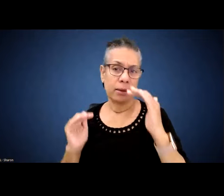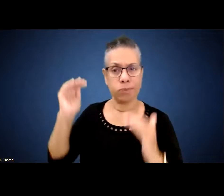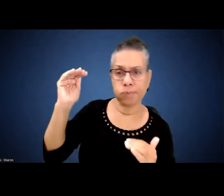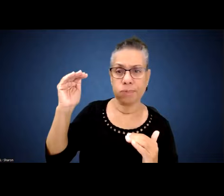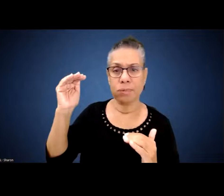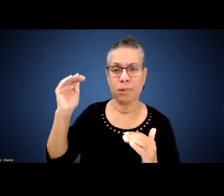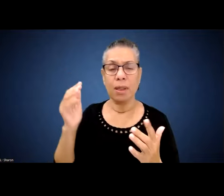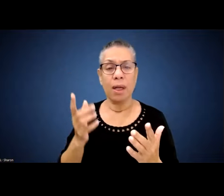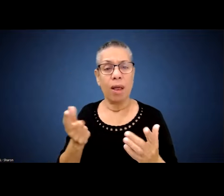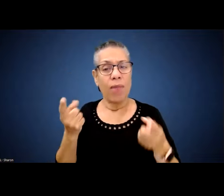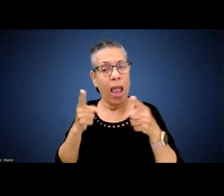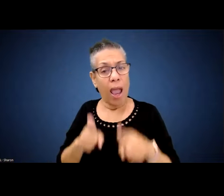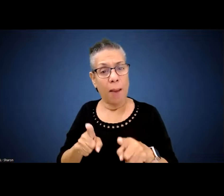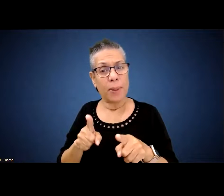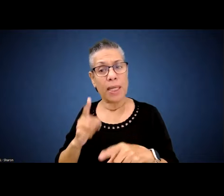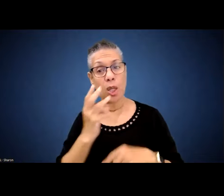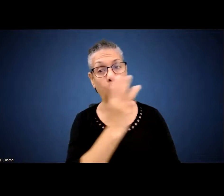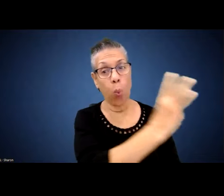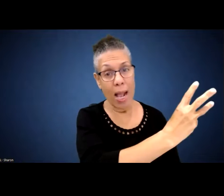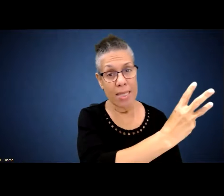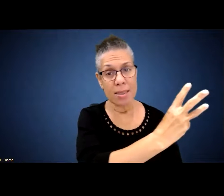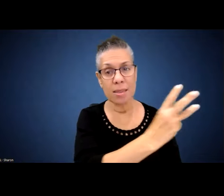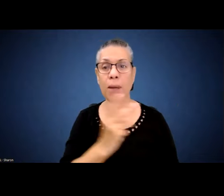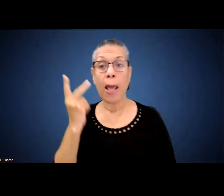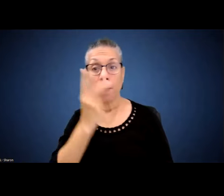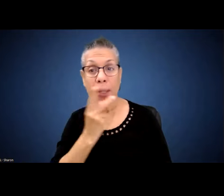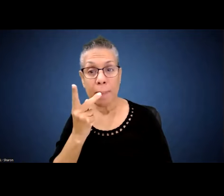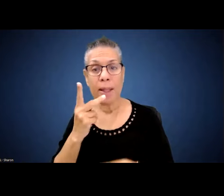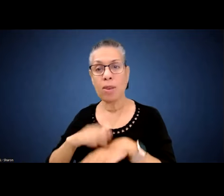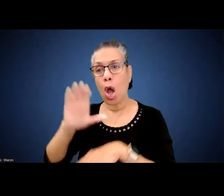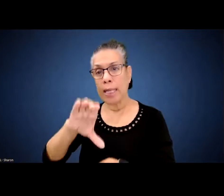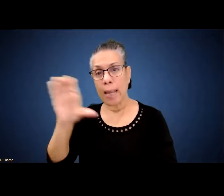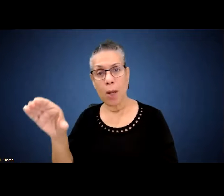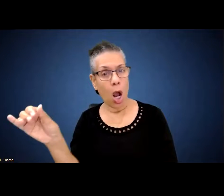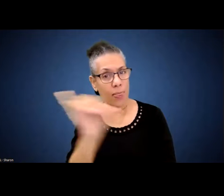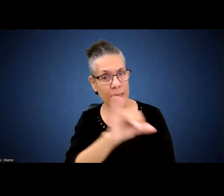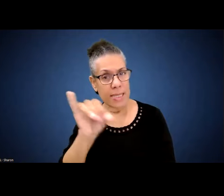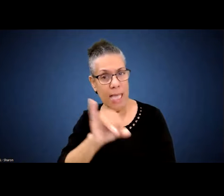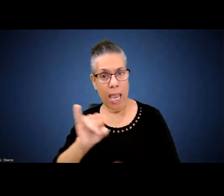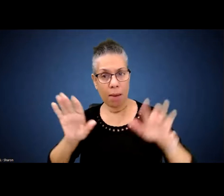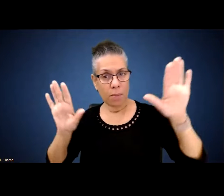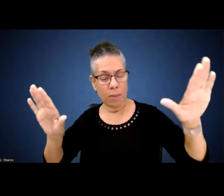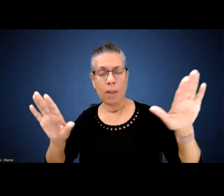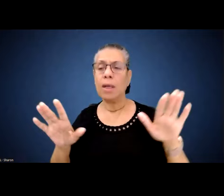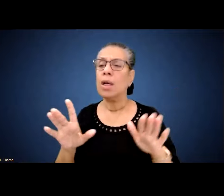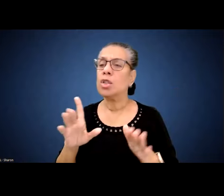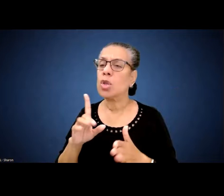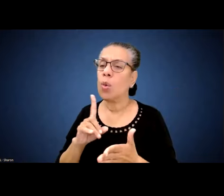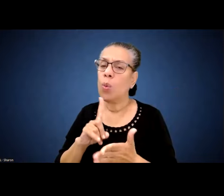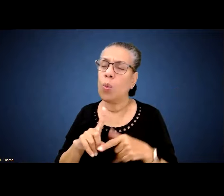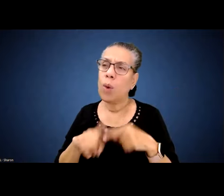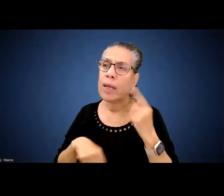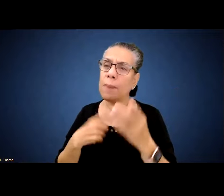happening not only out west, but they're happening in Plymouth and the Cape. Is there something about the income